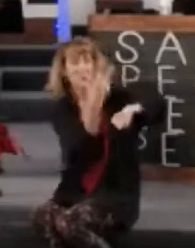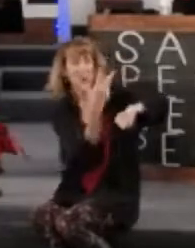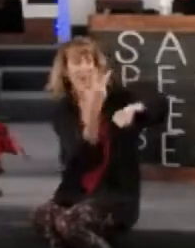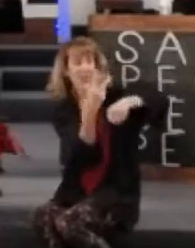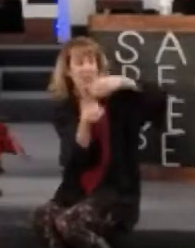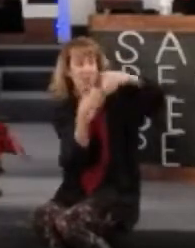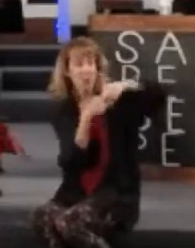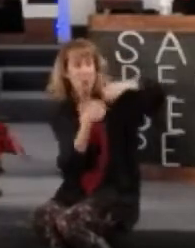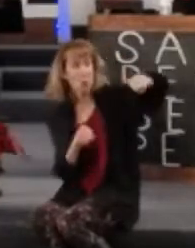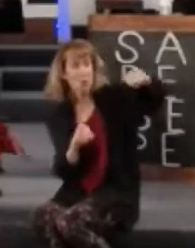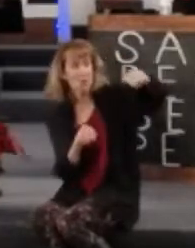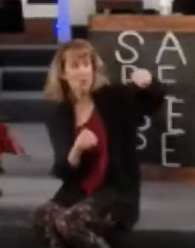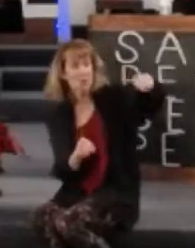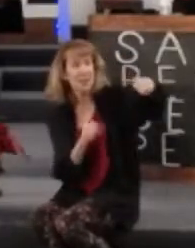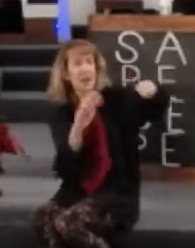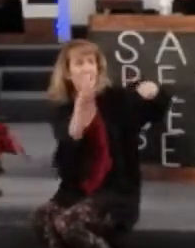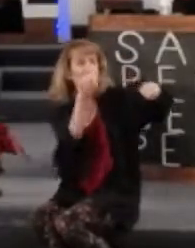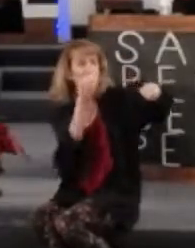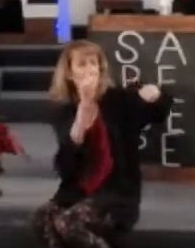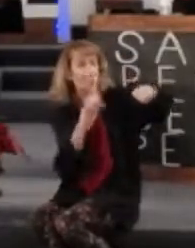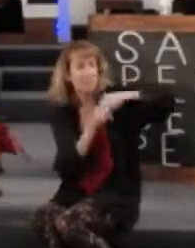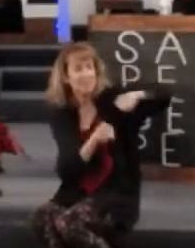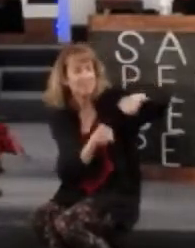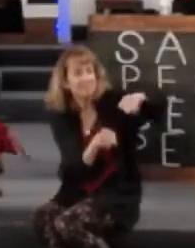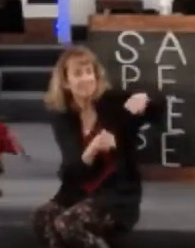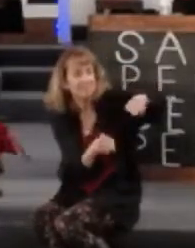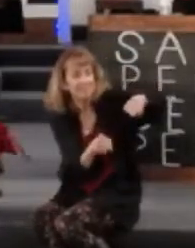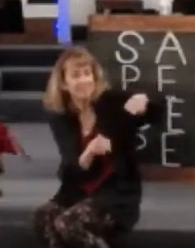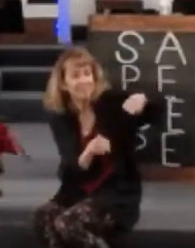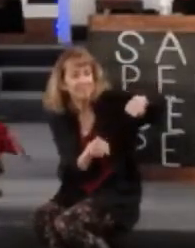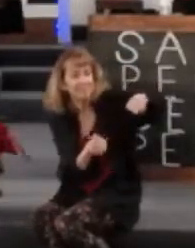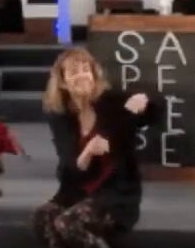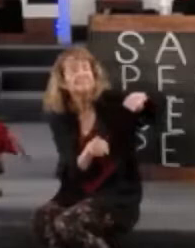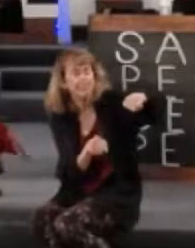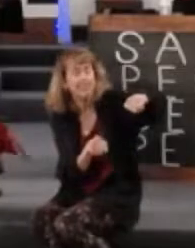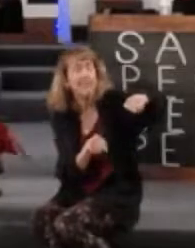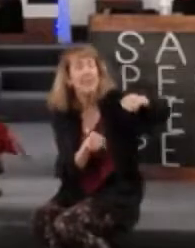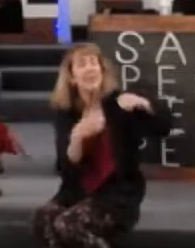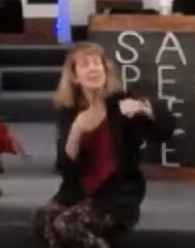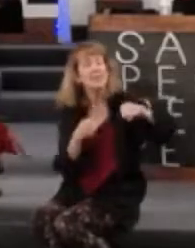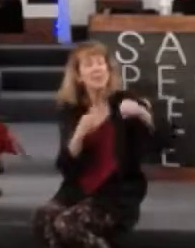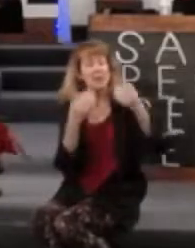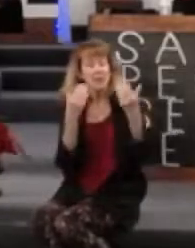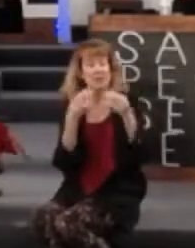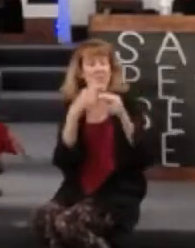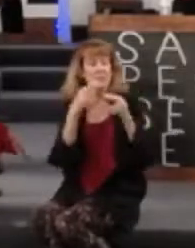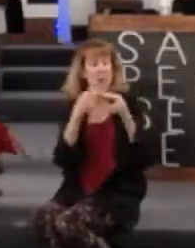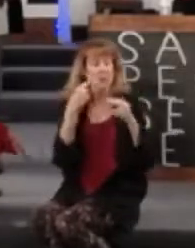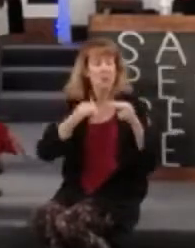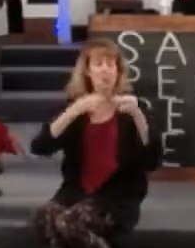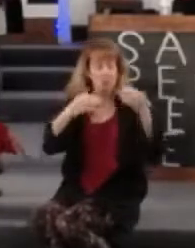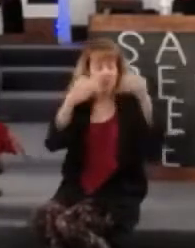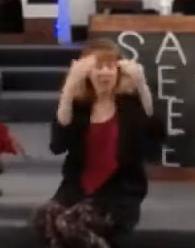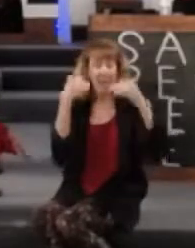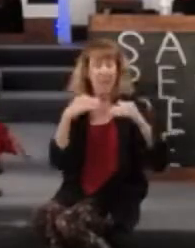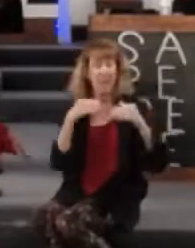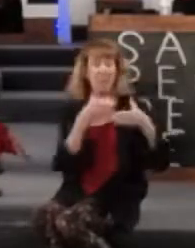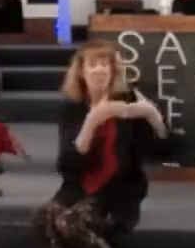So, in a few minutes, we're going to do baby dedications, and we're going to transition a little